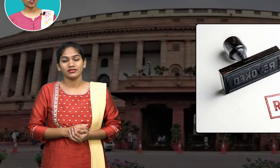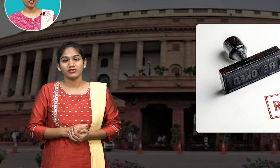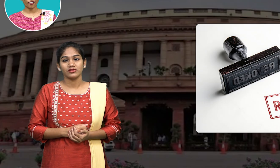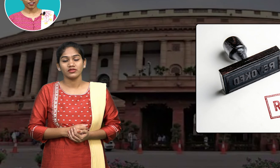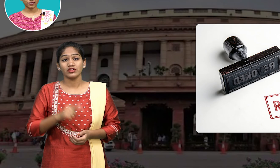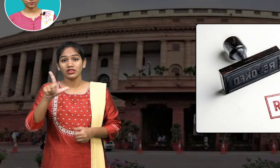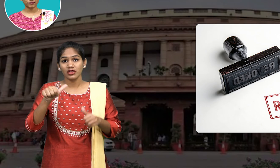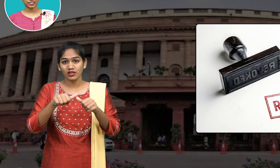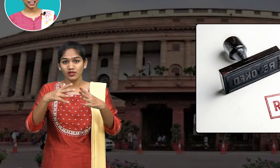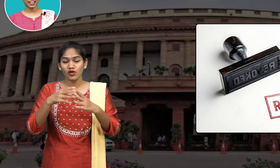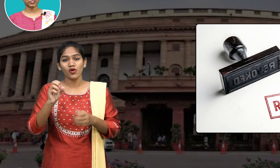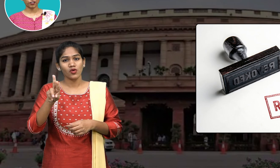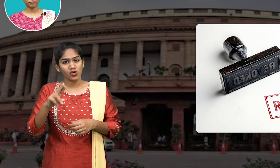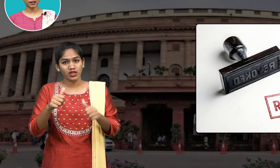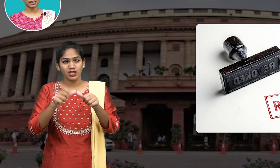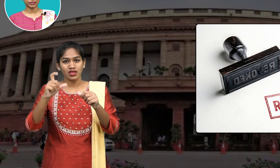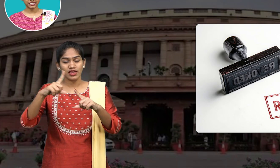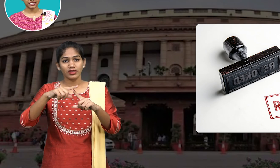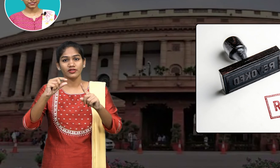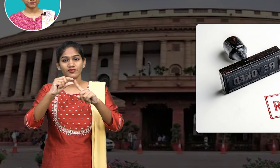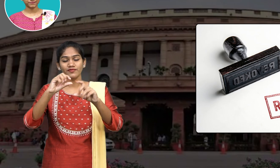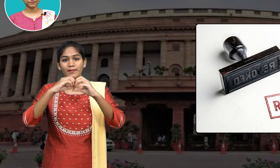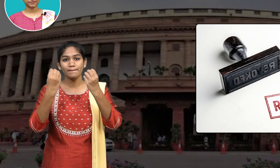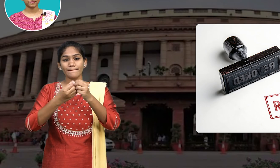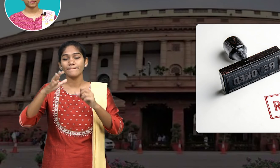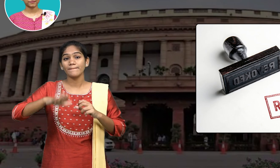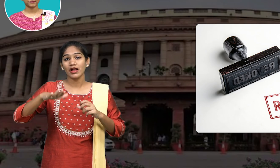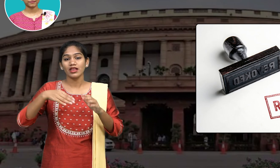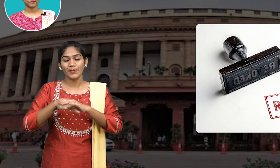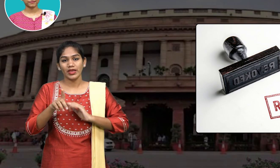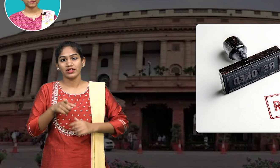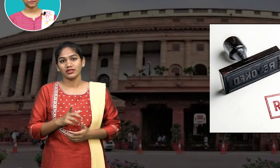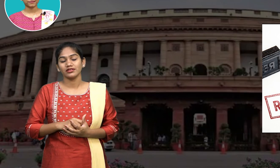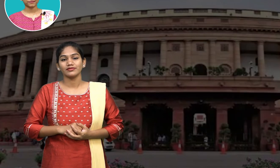A law or act of Parliament.